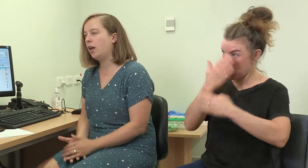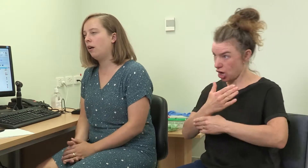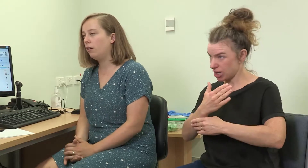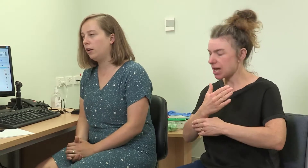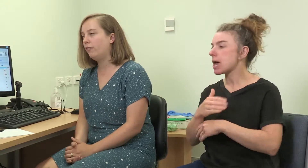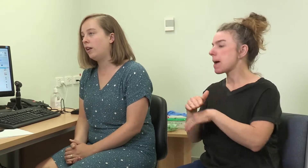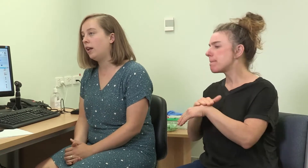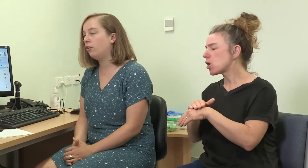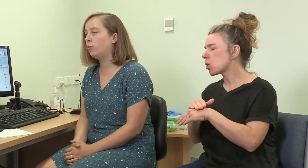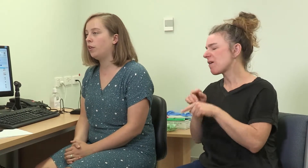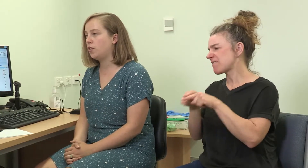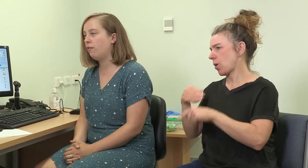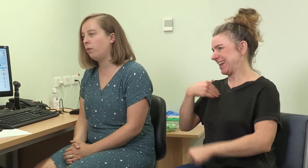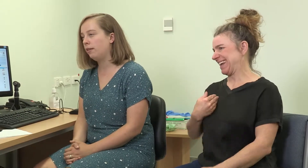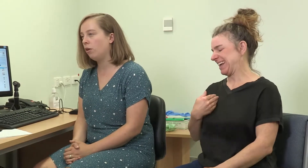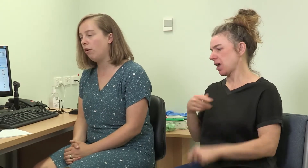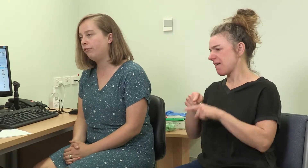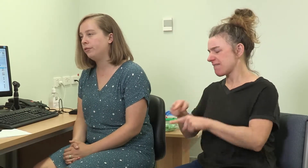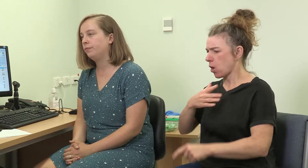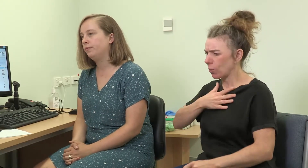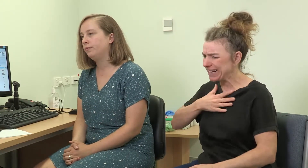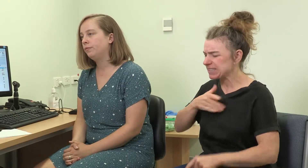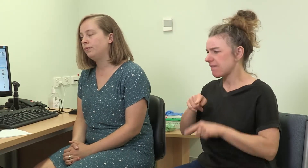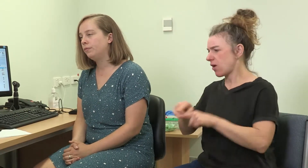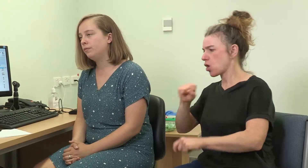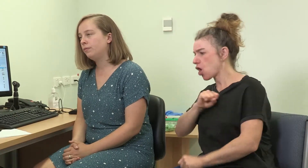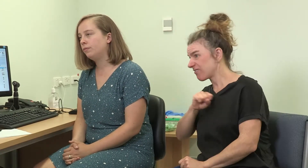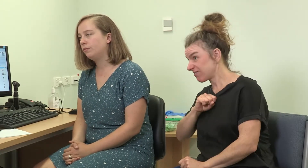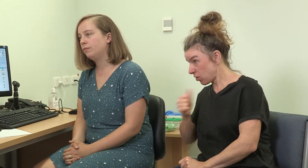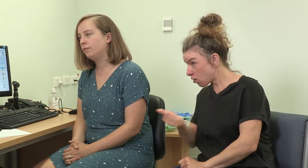blue inhaler only if you need to because you're having wheezer cough.